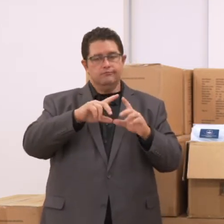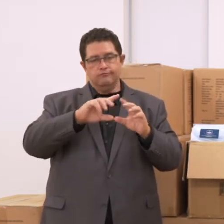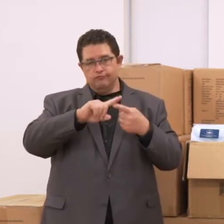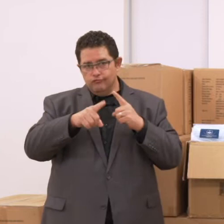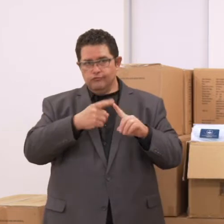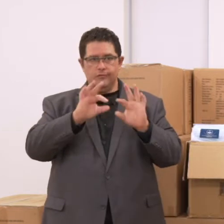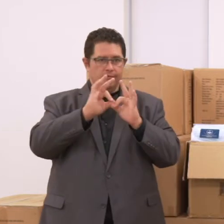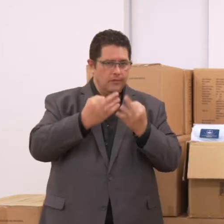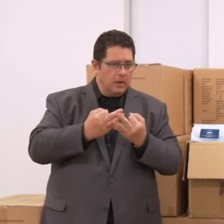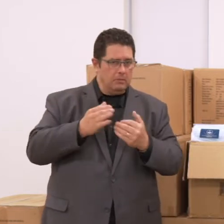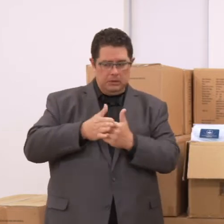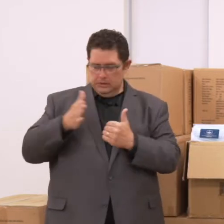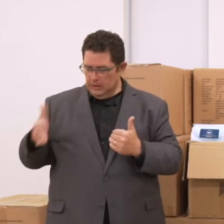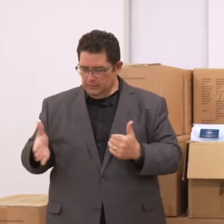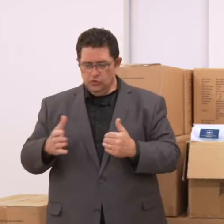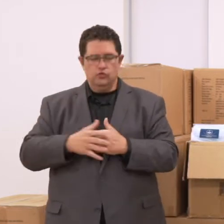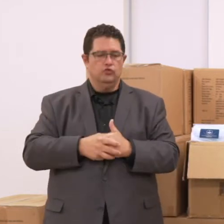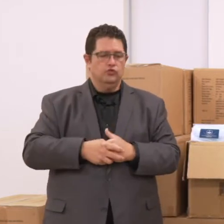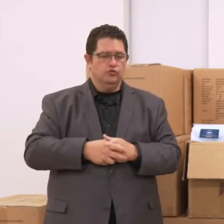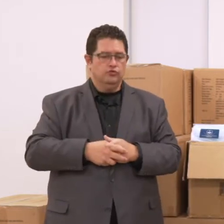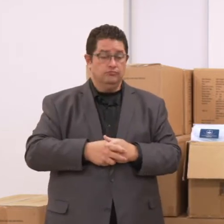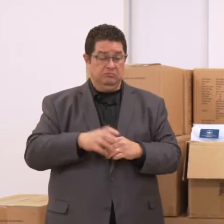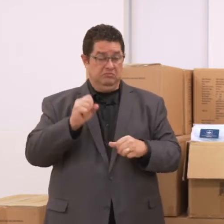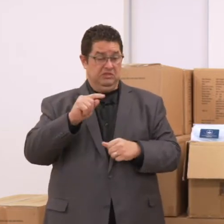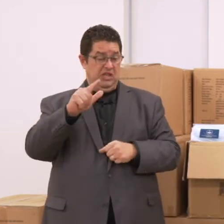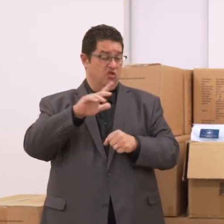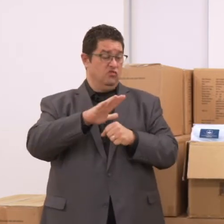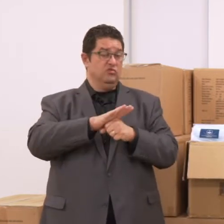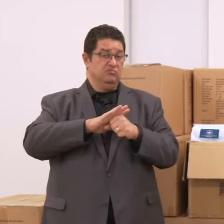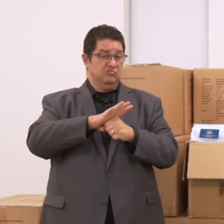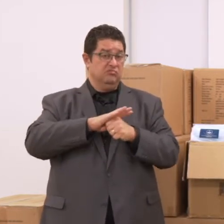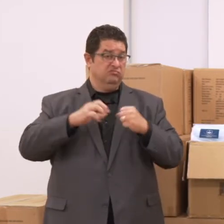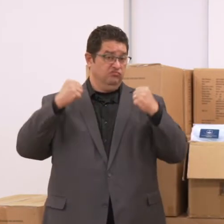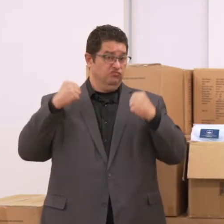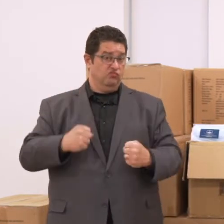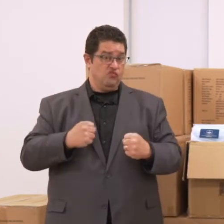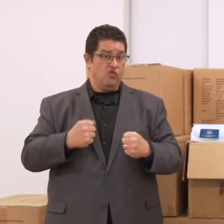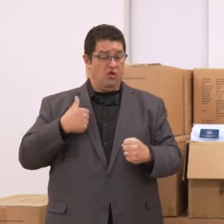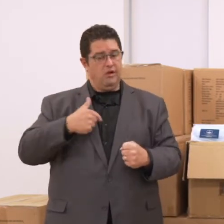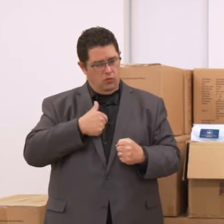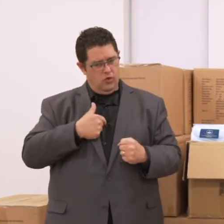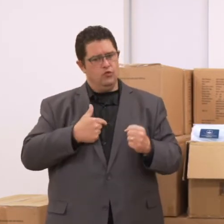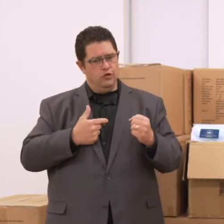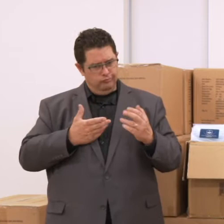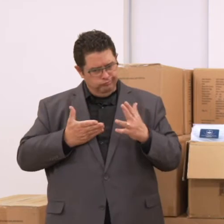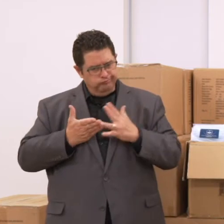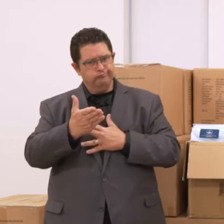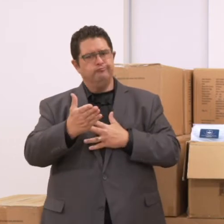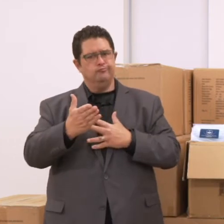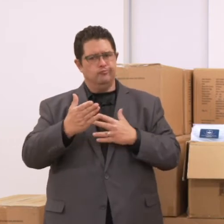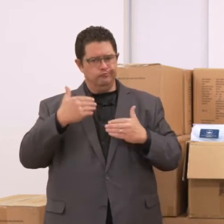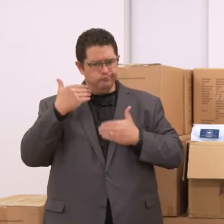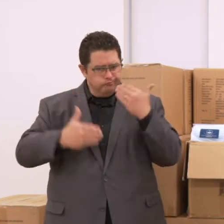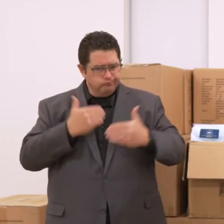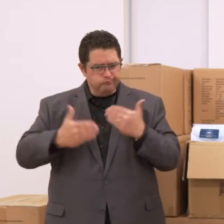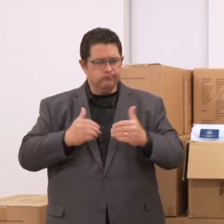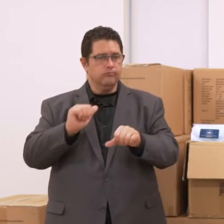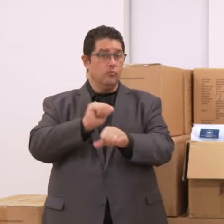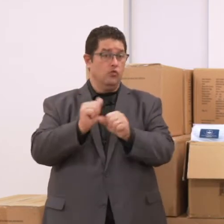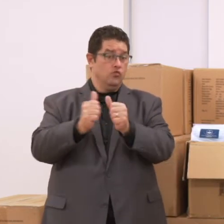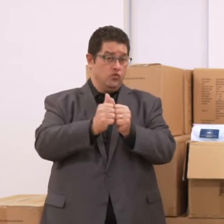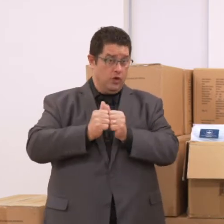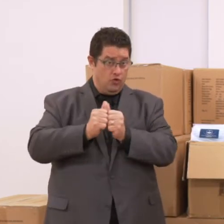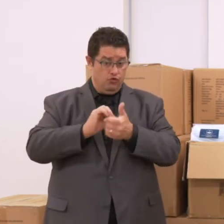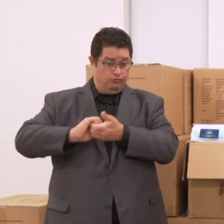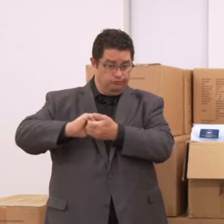stake. St. Louis County is resilient, and we'll get through this as we know how. We'll get through it by working together.